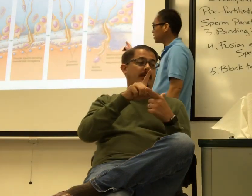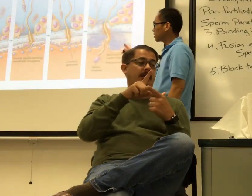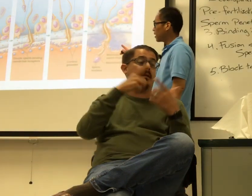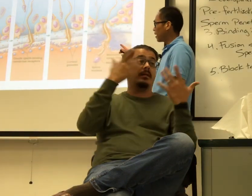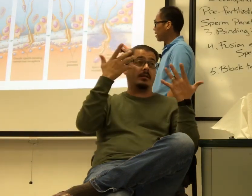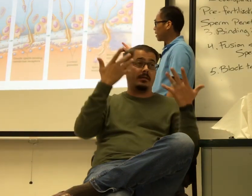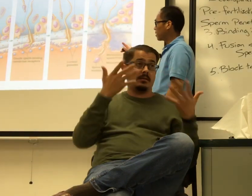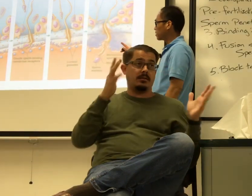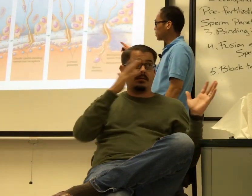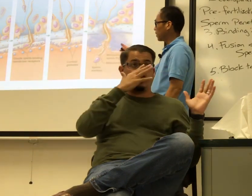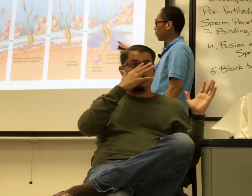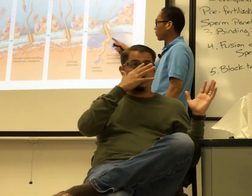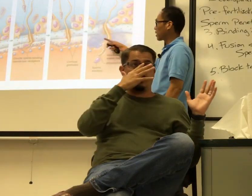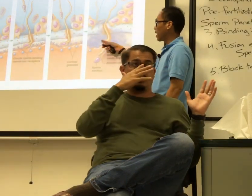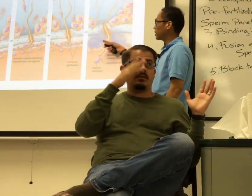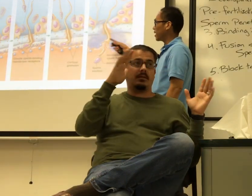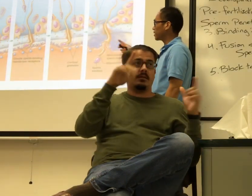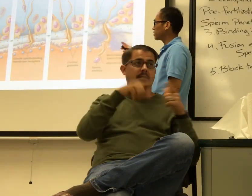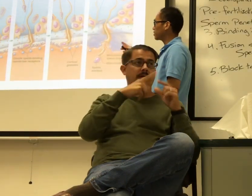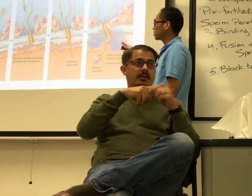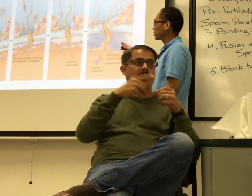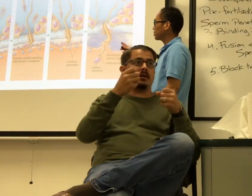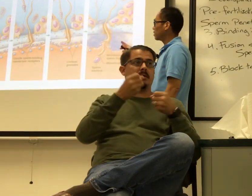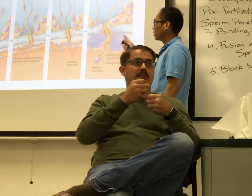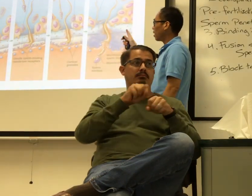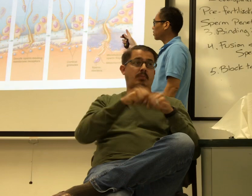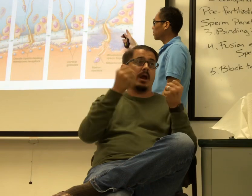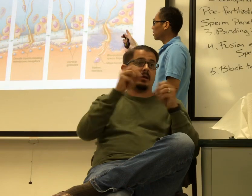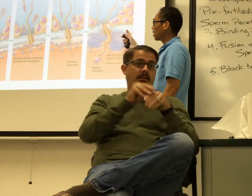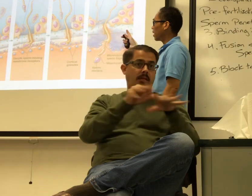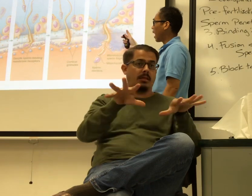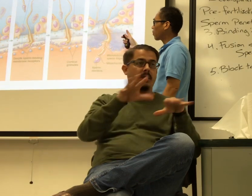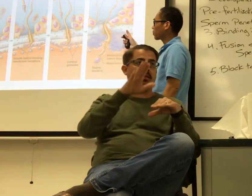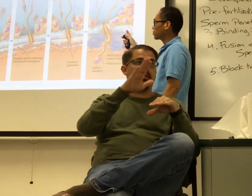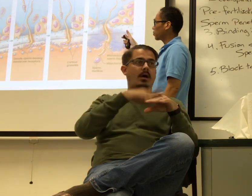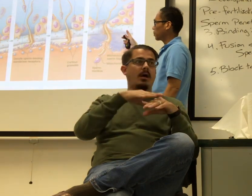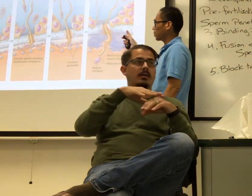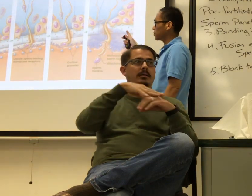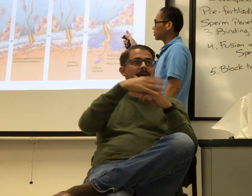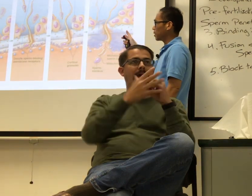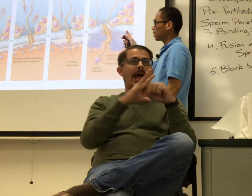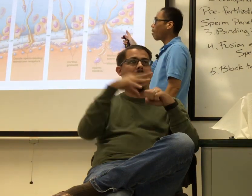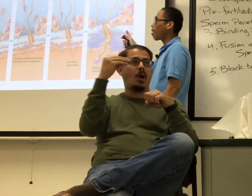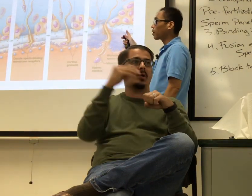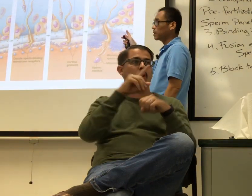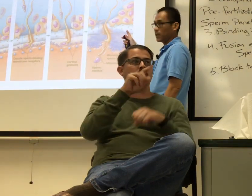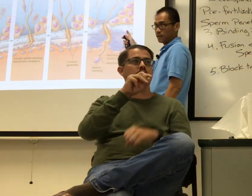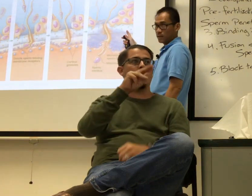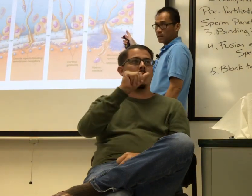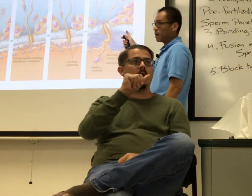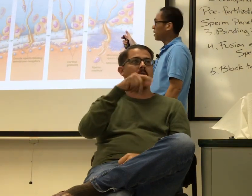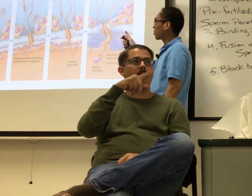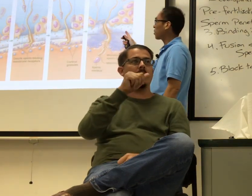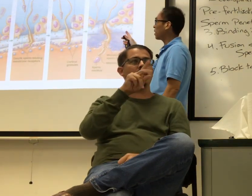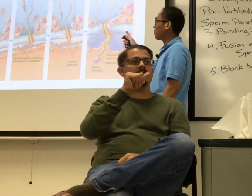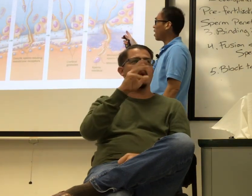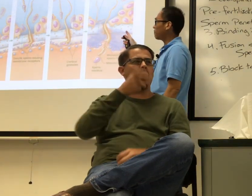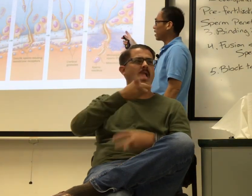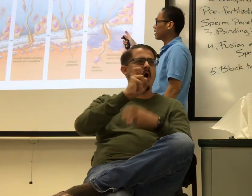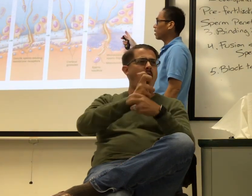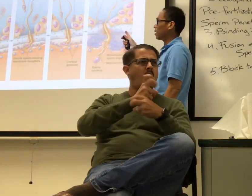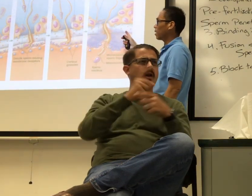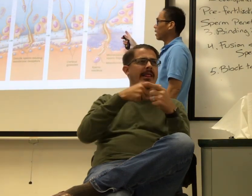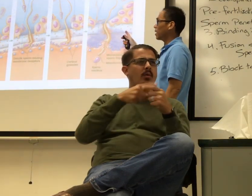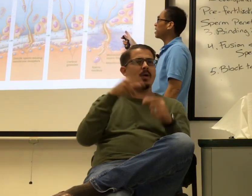Once they spill their contents onto the outer zona pellucida, it'll harden it, and it'll clip